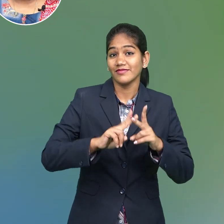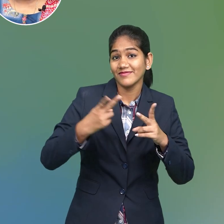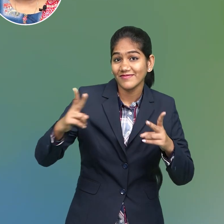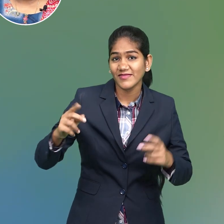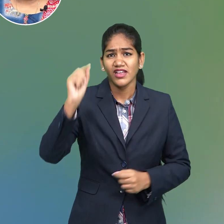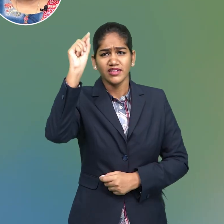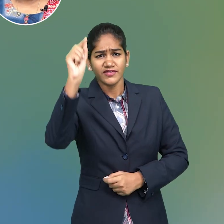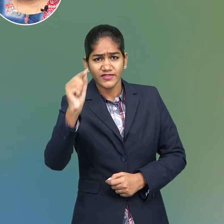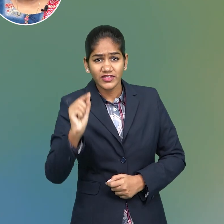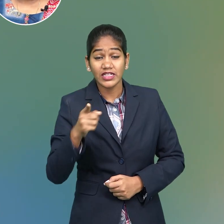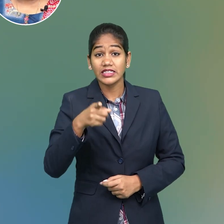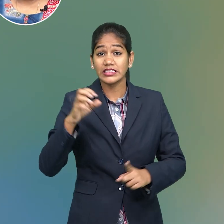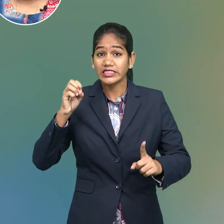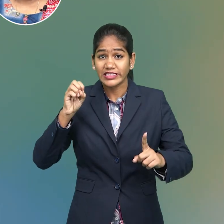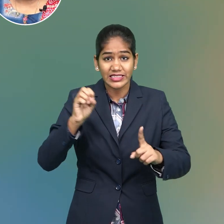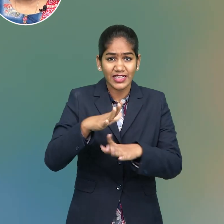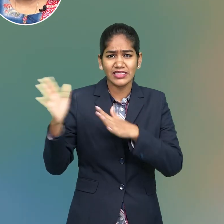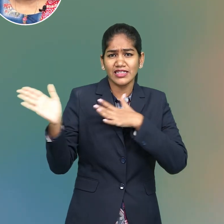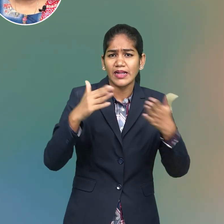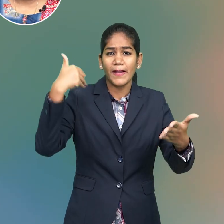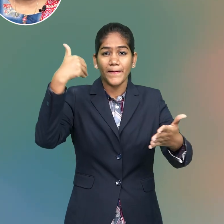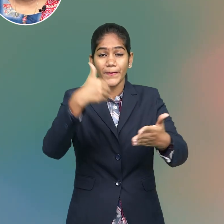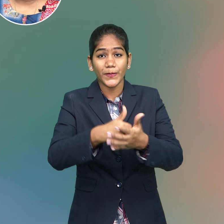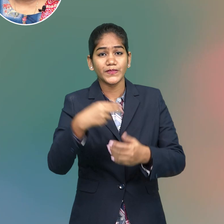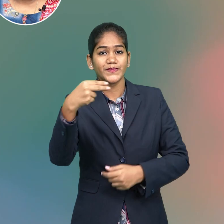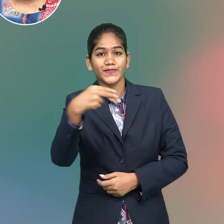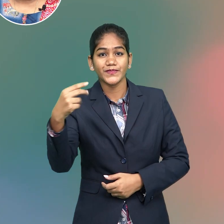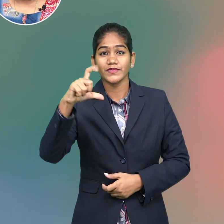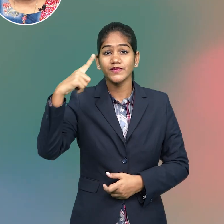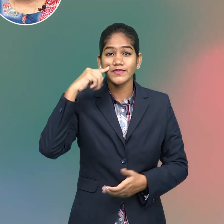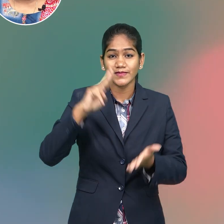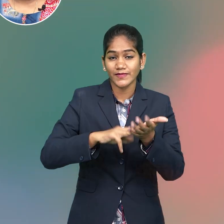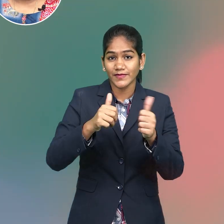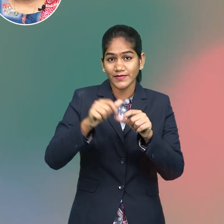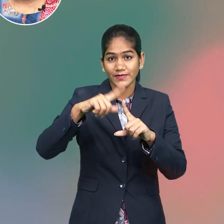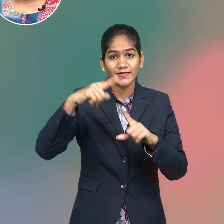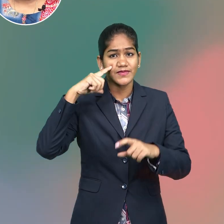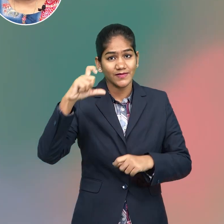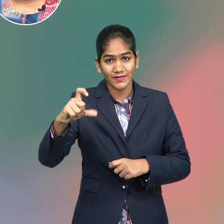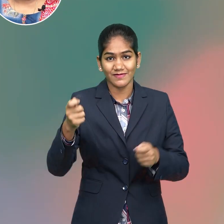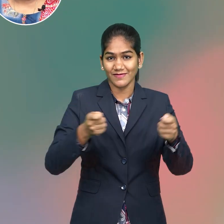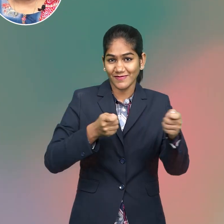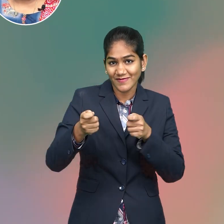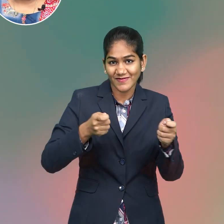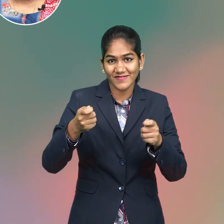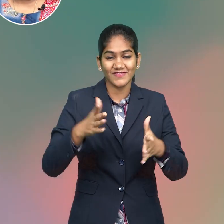The various factors that affect climate are called climatic controls.